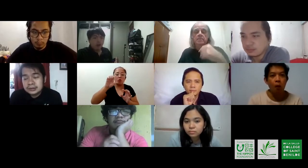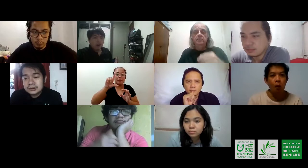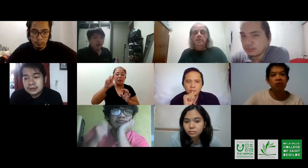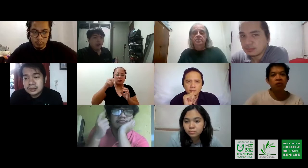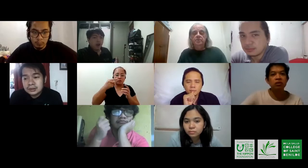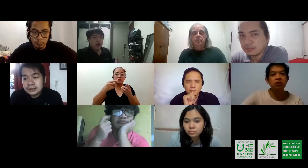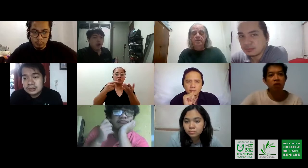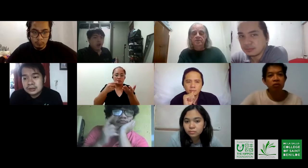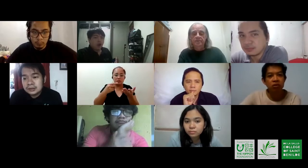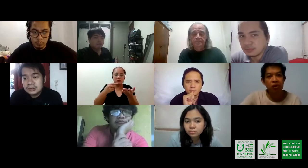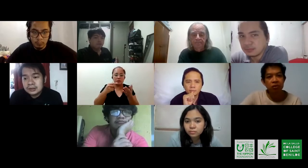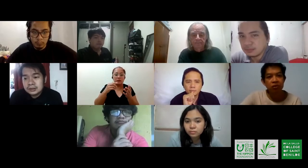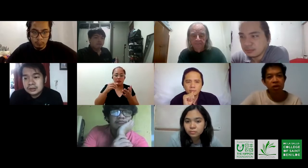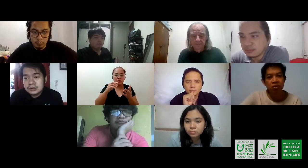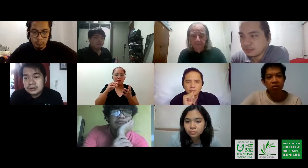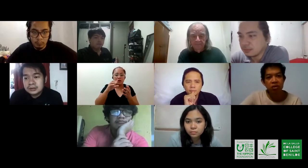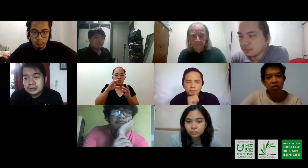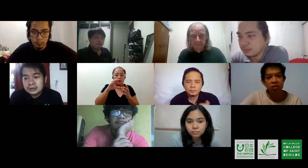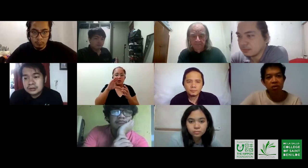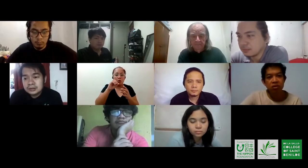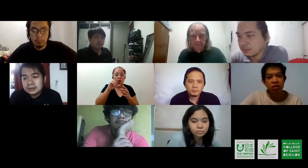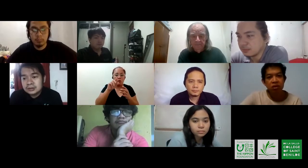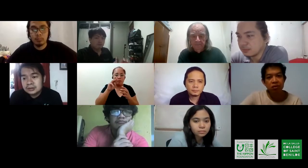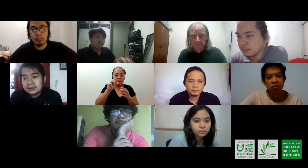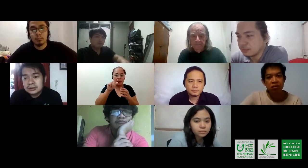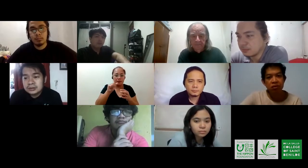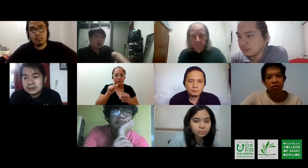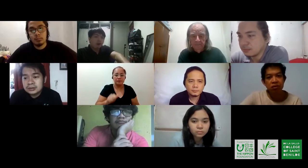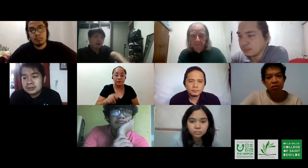Does that answer your question?